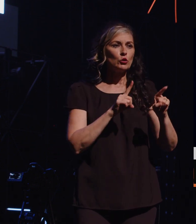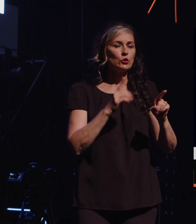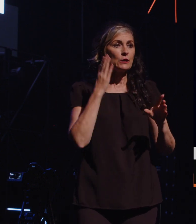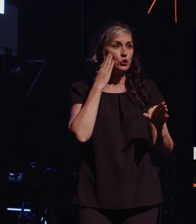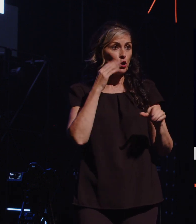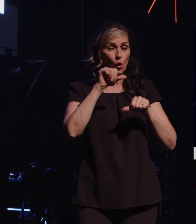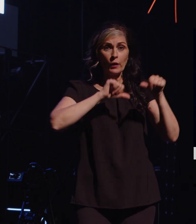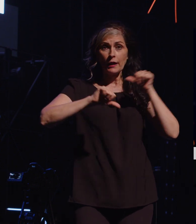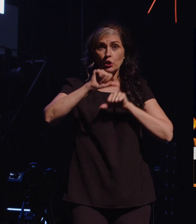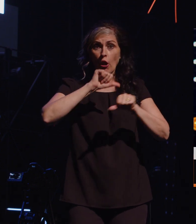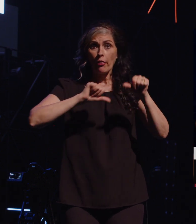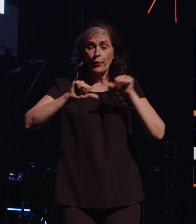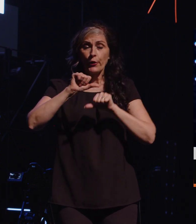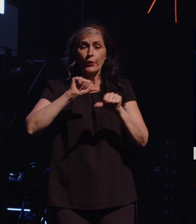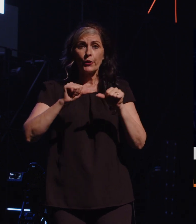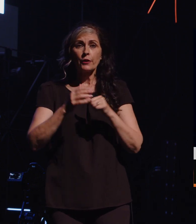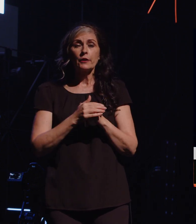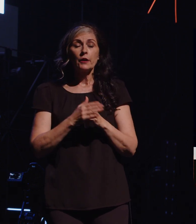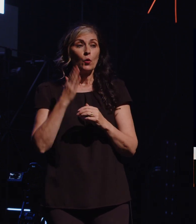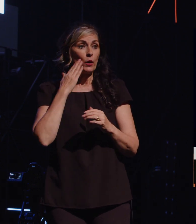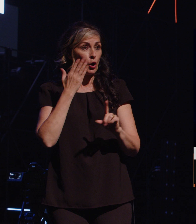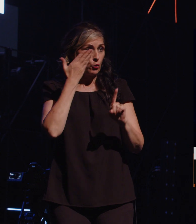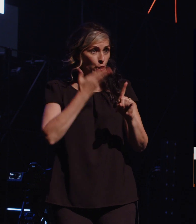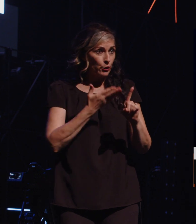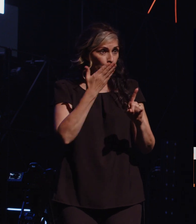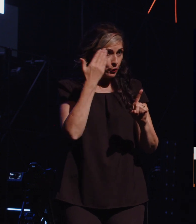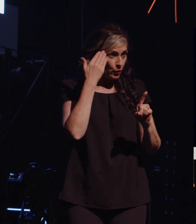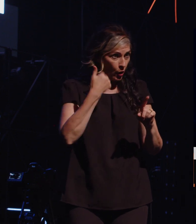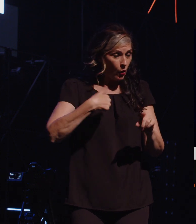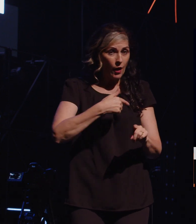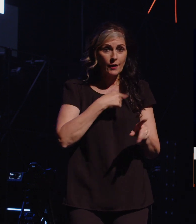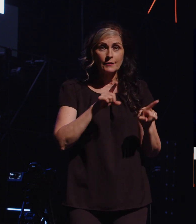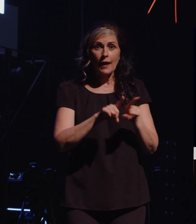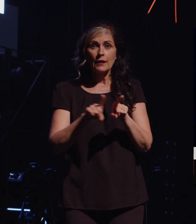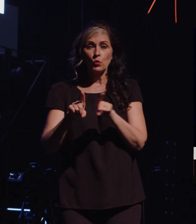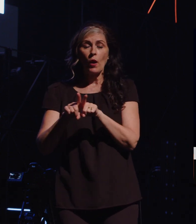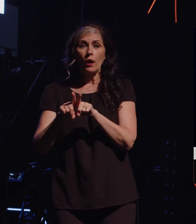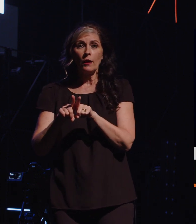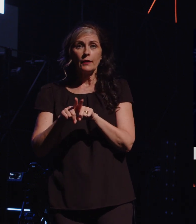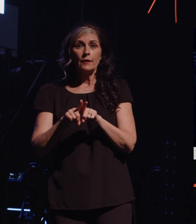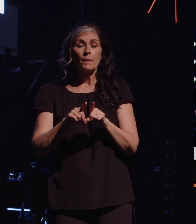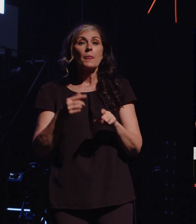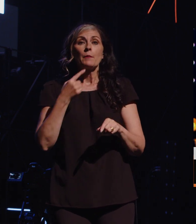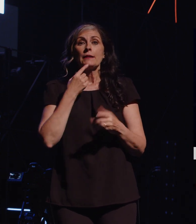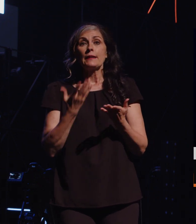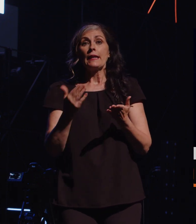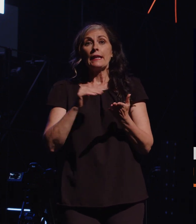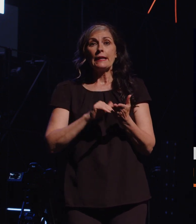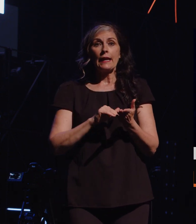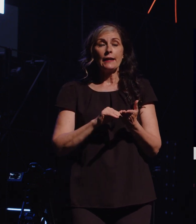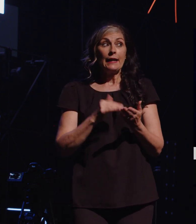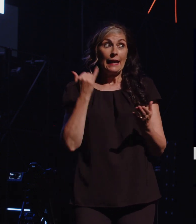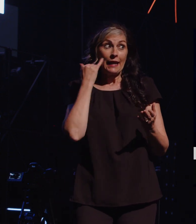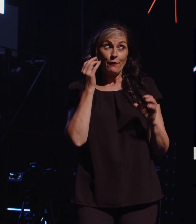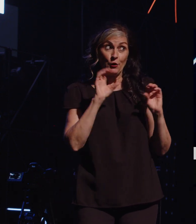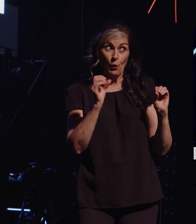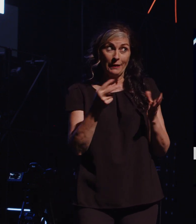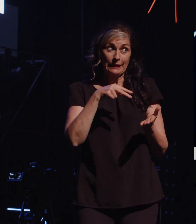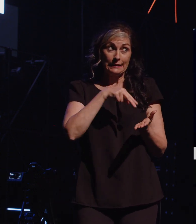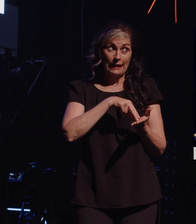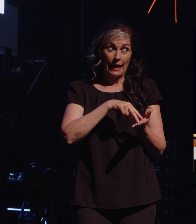us. We want to get to know you as well. I didn't know. I'm gonna go for this again. We'll just see. If no one stands, that's okay.